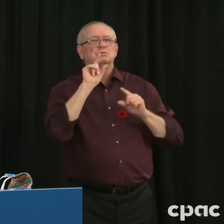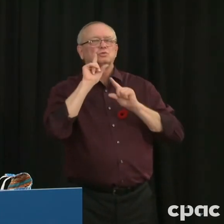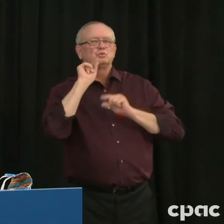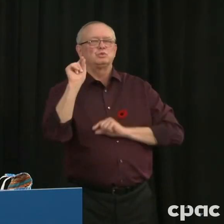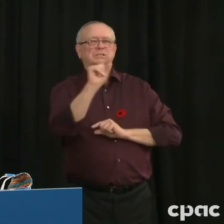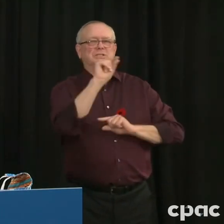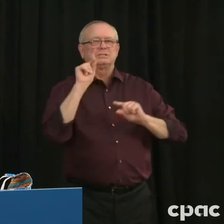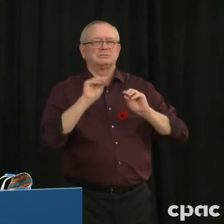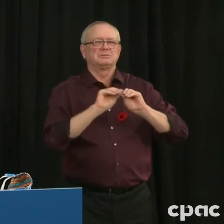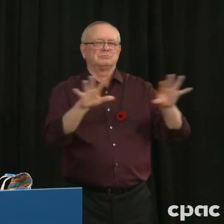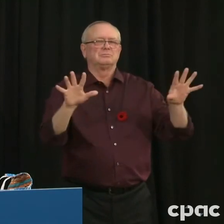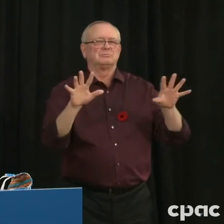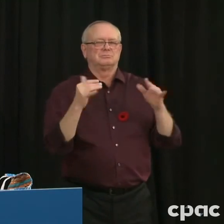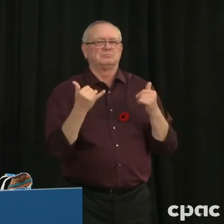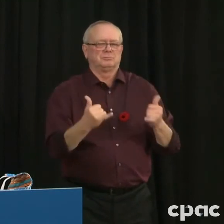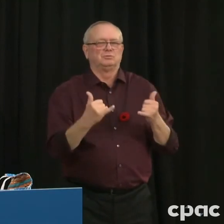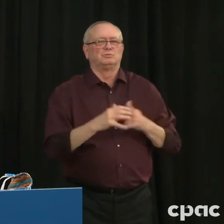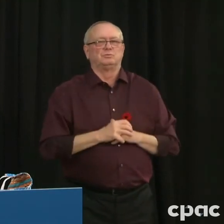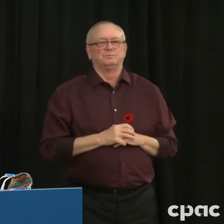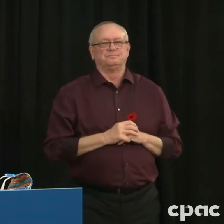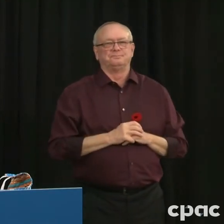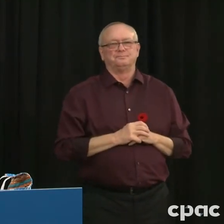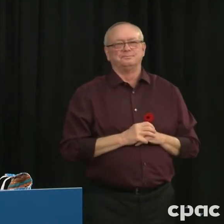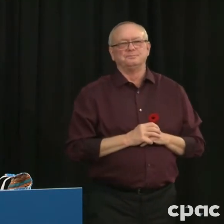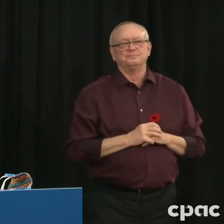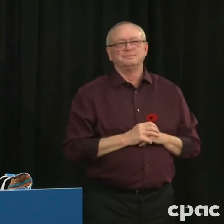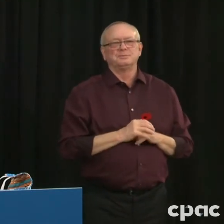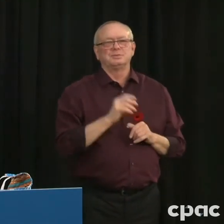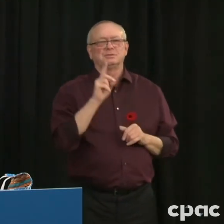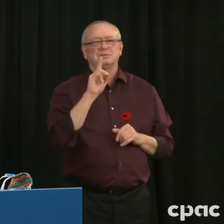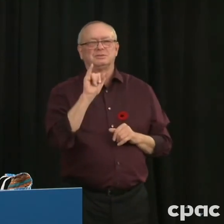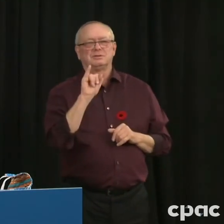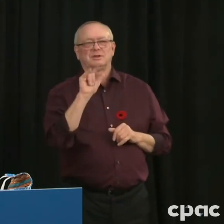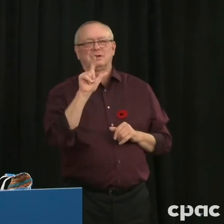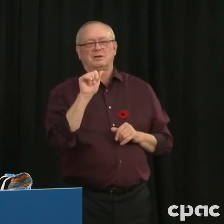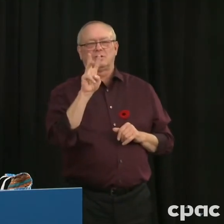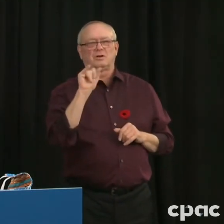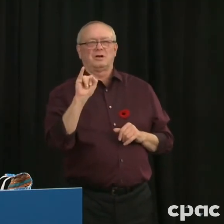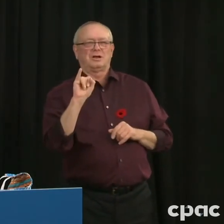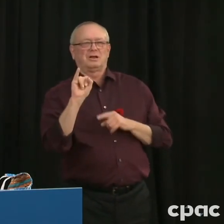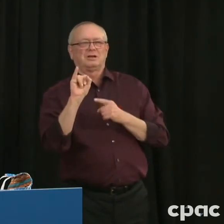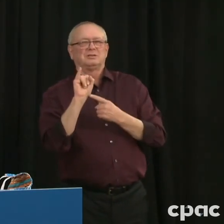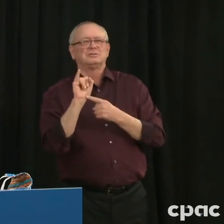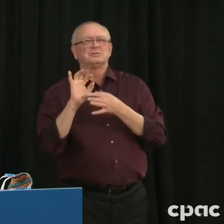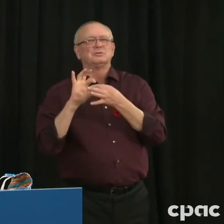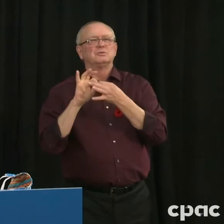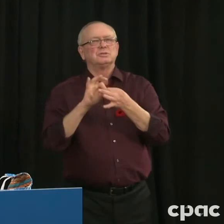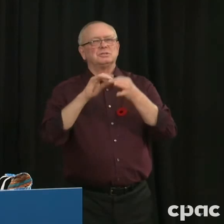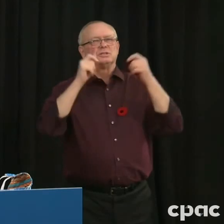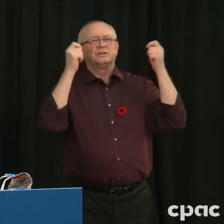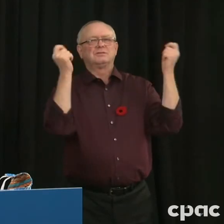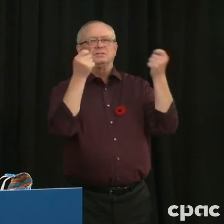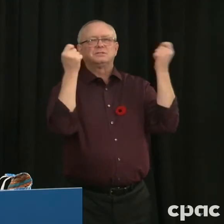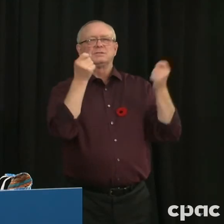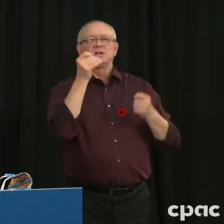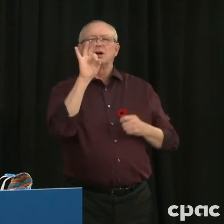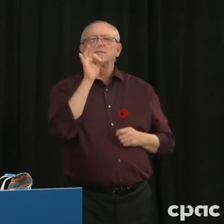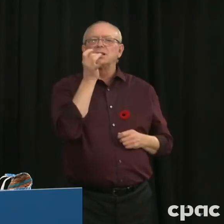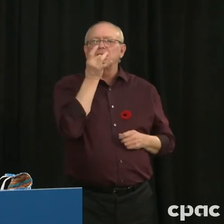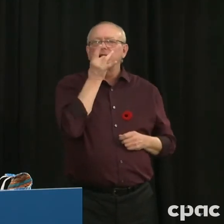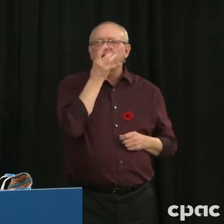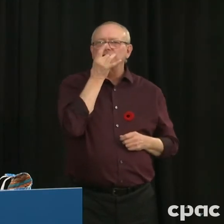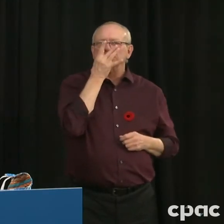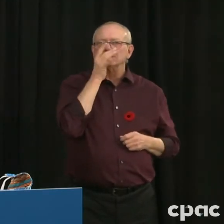Festival of Lights is a very special occasion for many Albertans. As with Remembrance Day, I am not asking